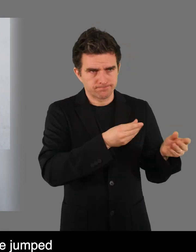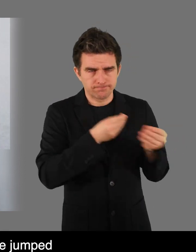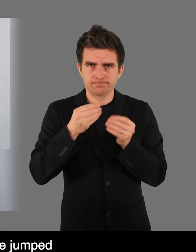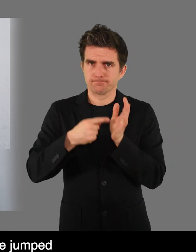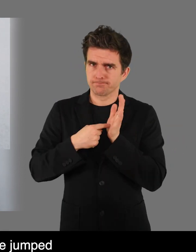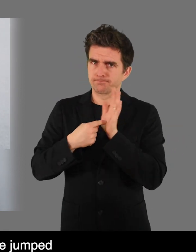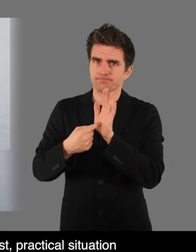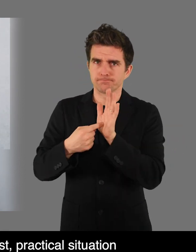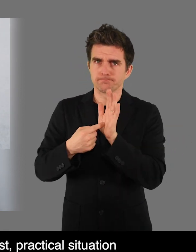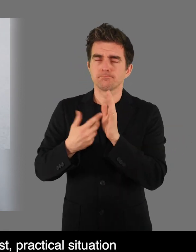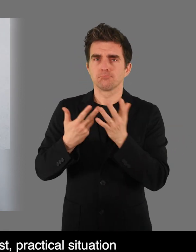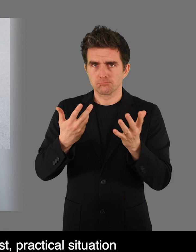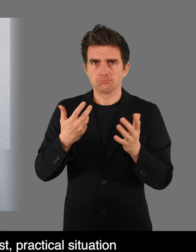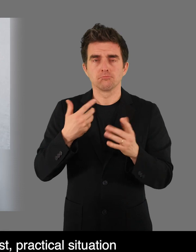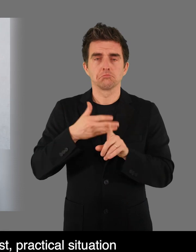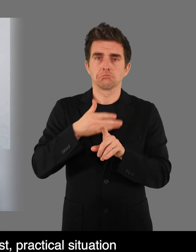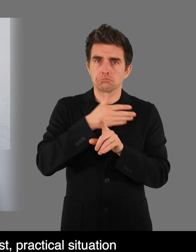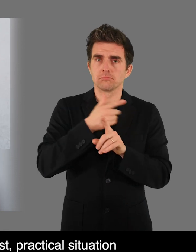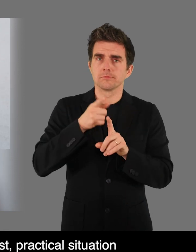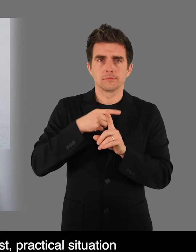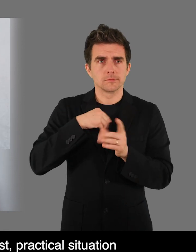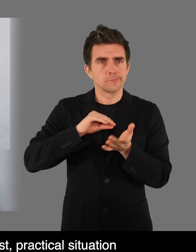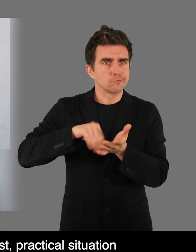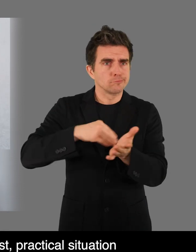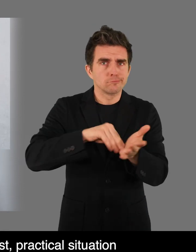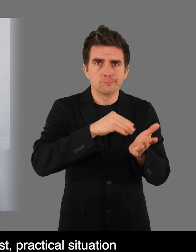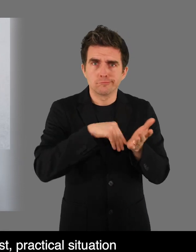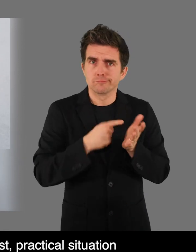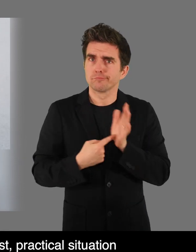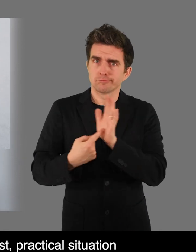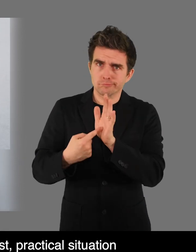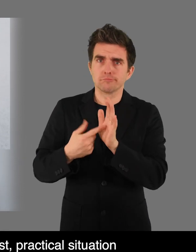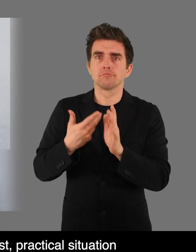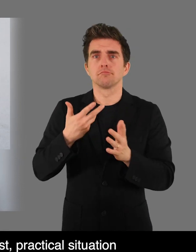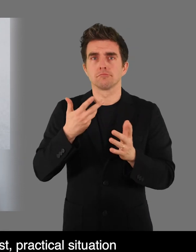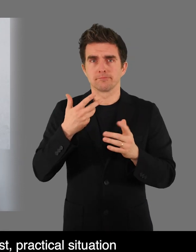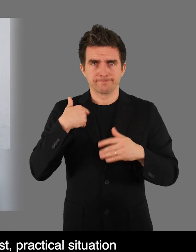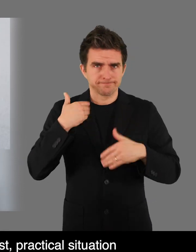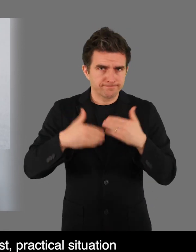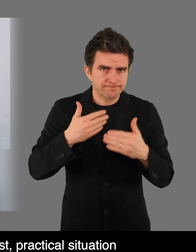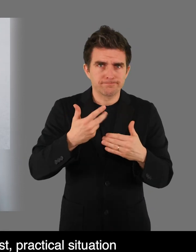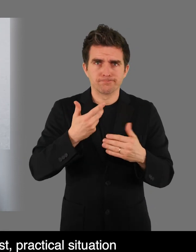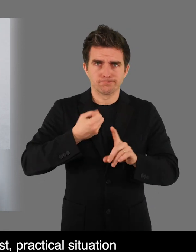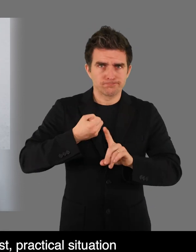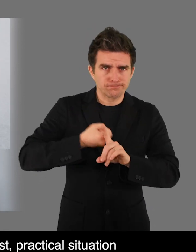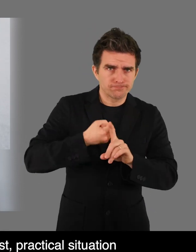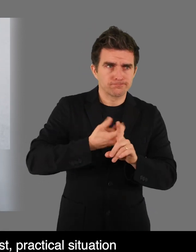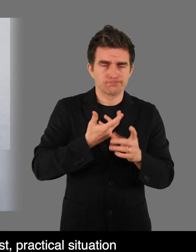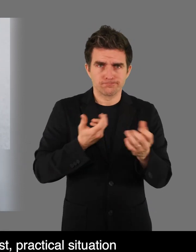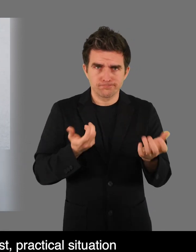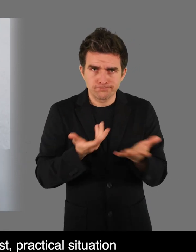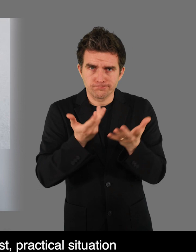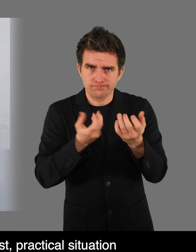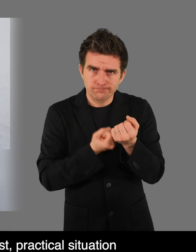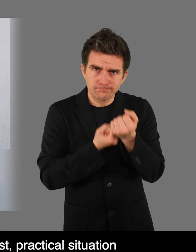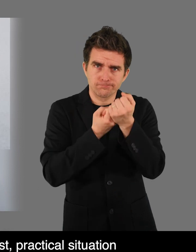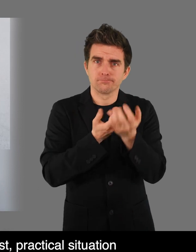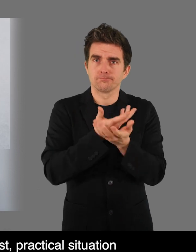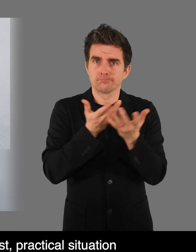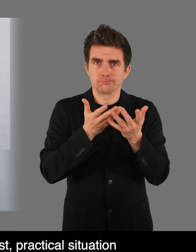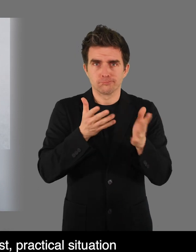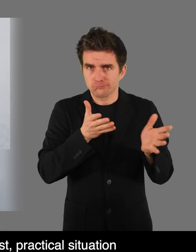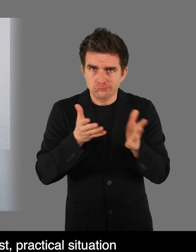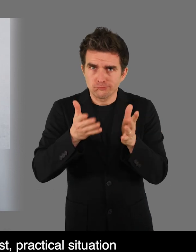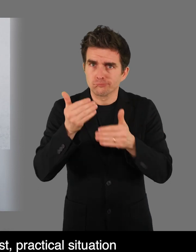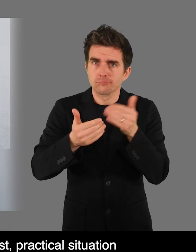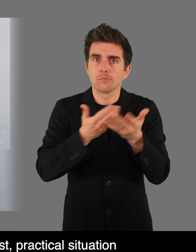to demonstrate. We've presented petitions in the past. A practical situation was the